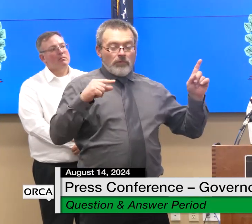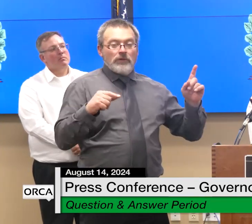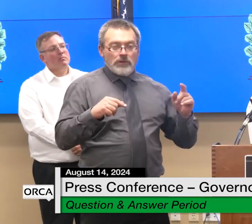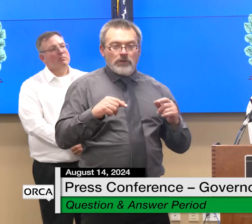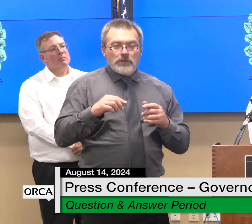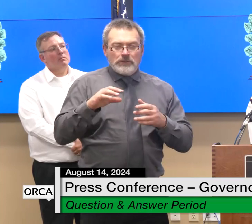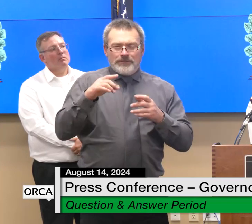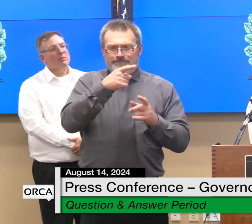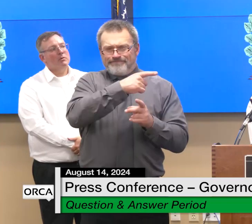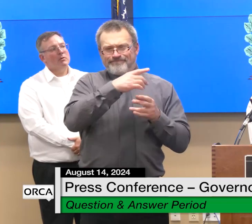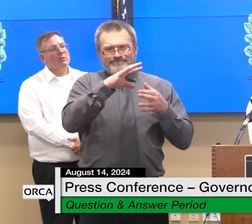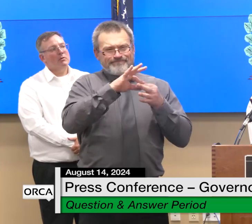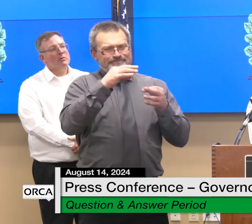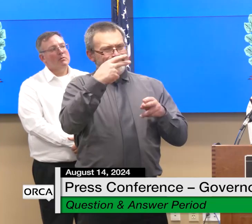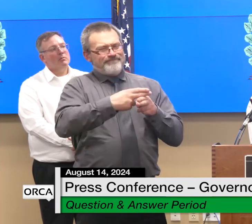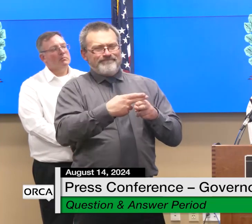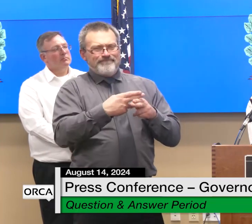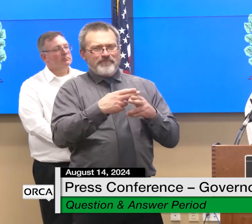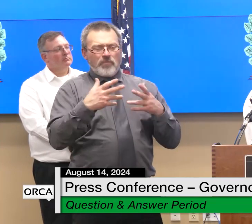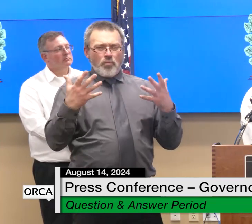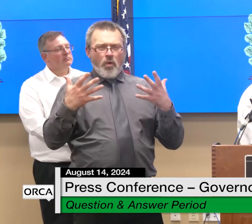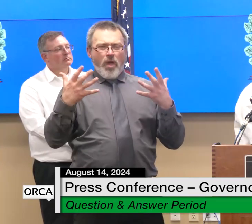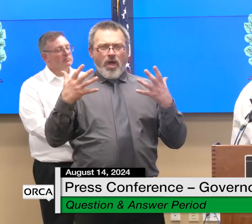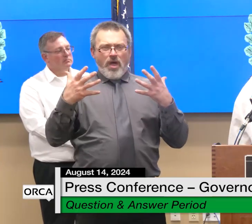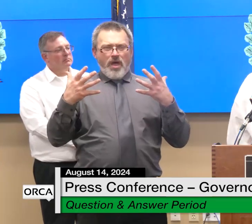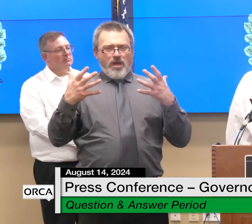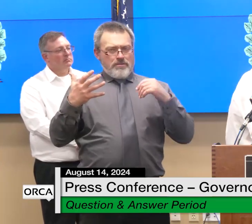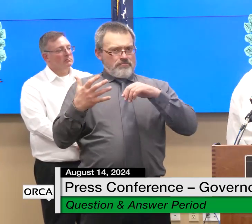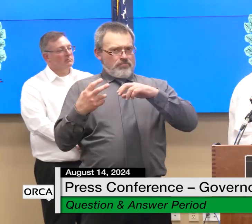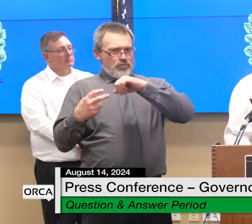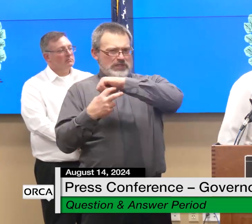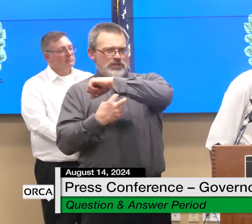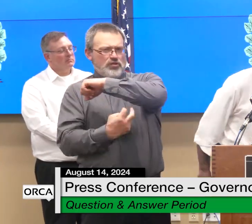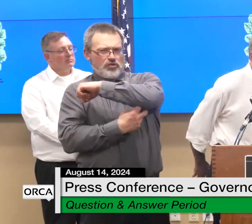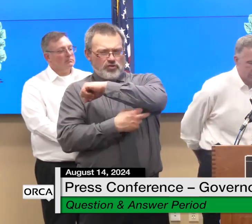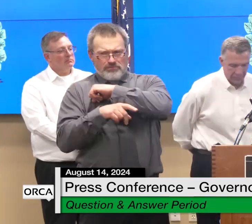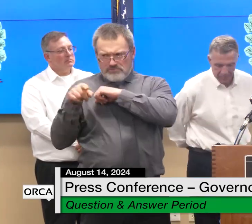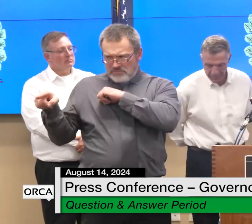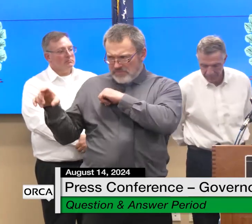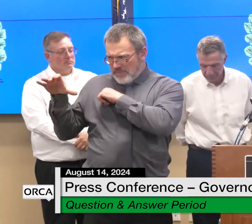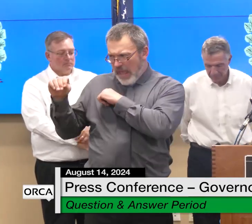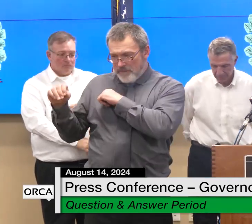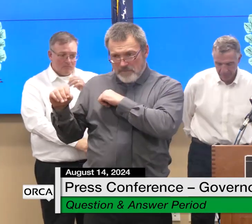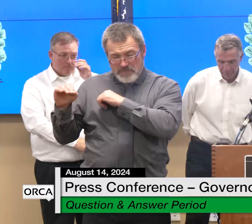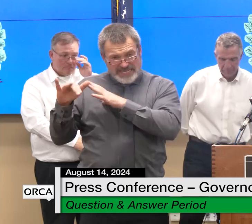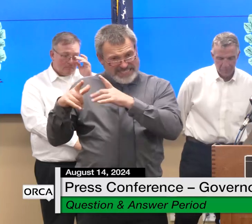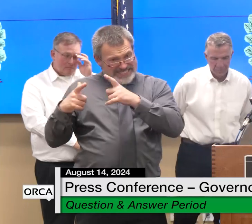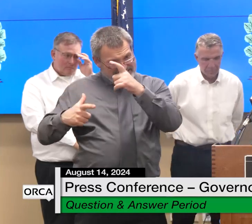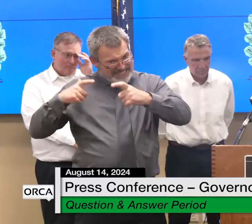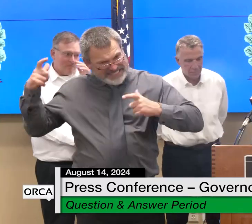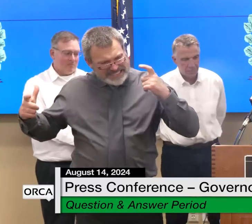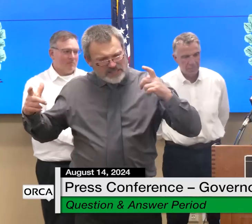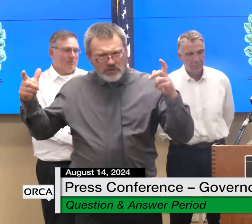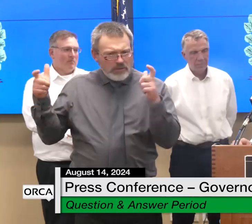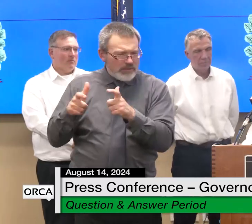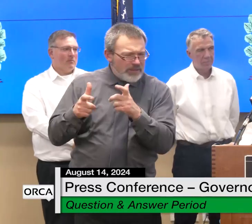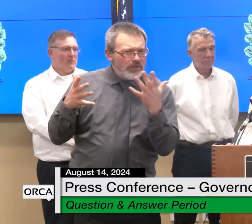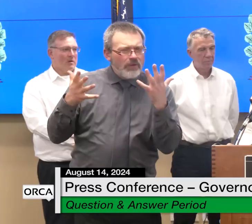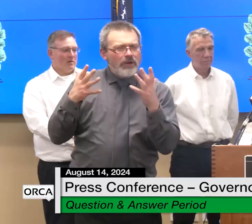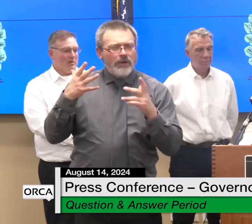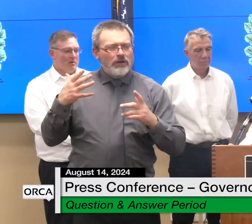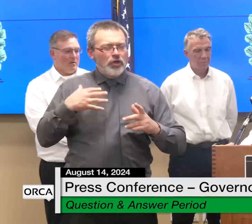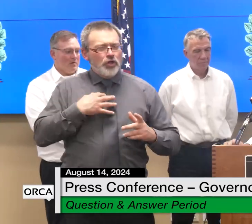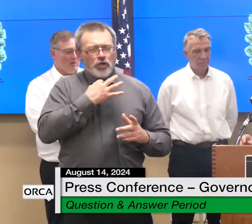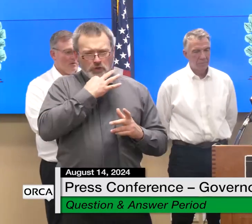the Bridge Case Manager Program. I'm wondering how many state employees might serve in those roles and for